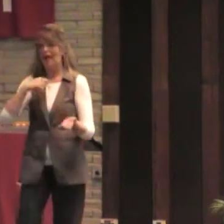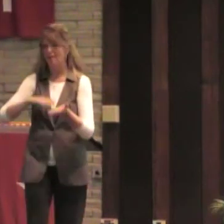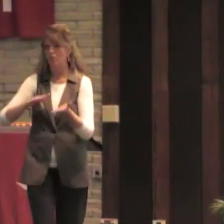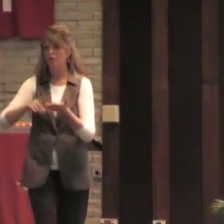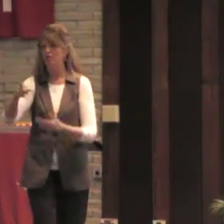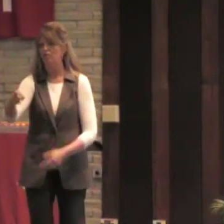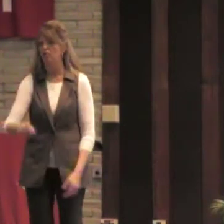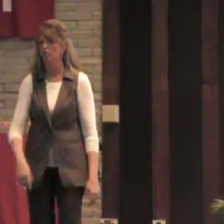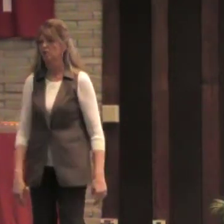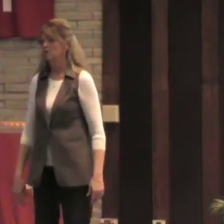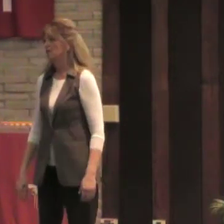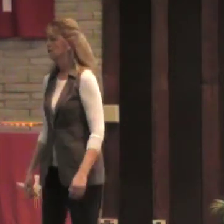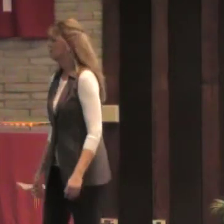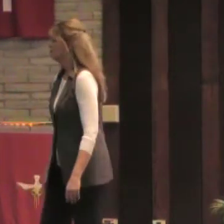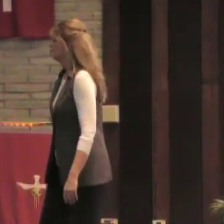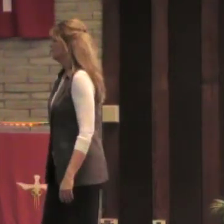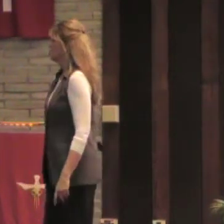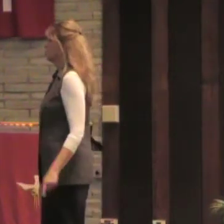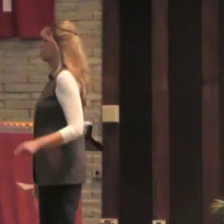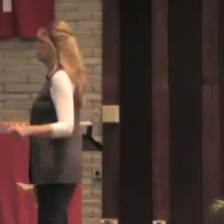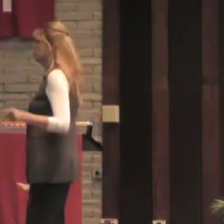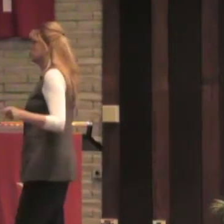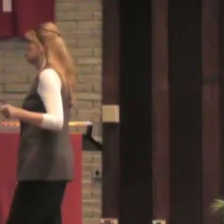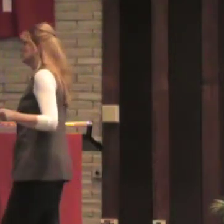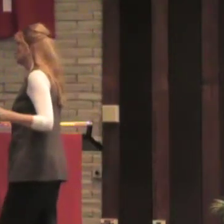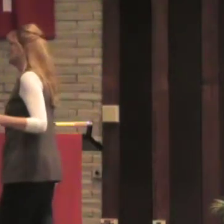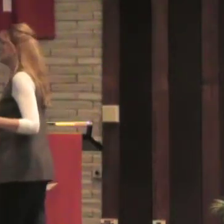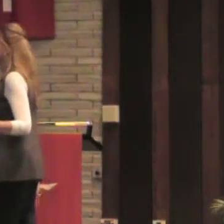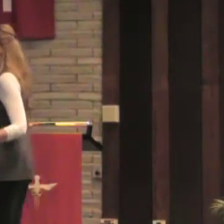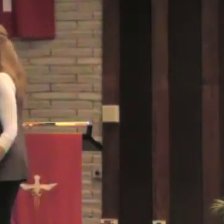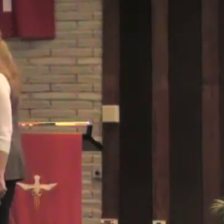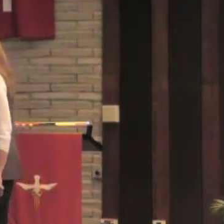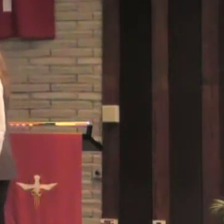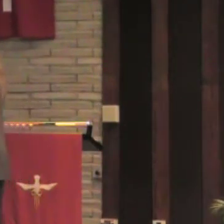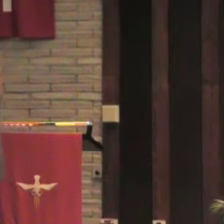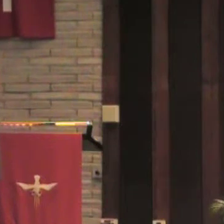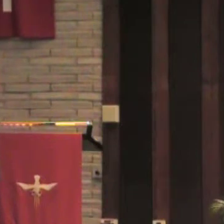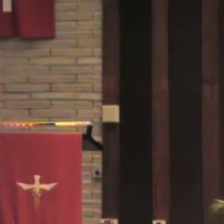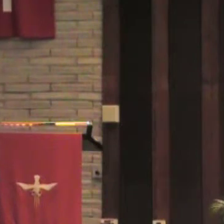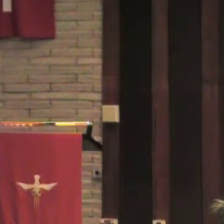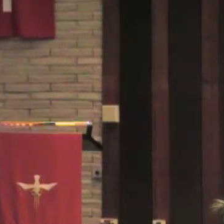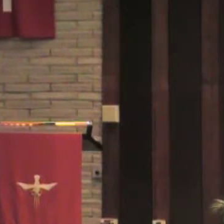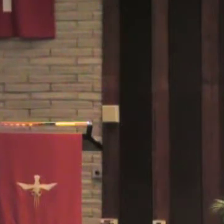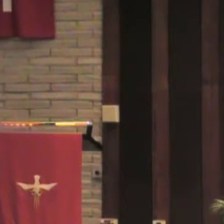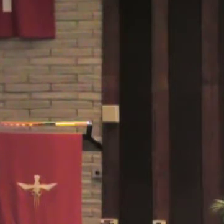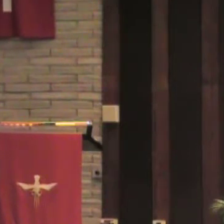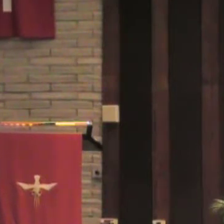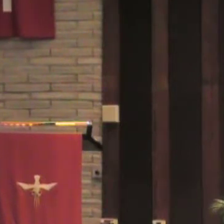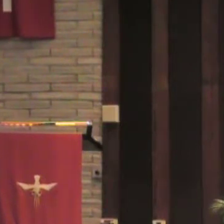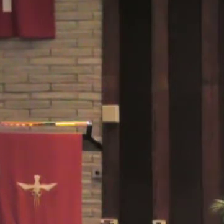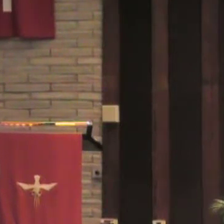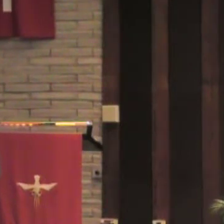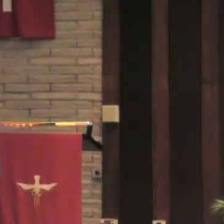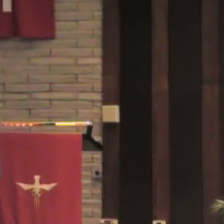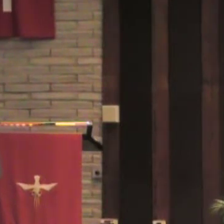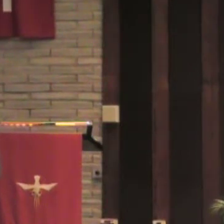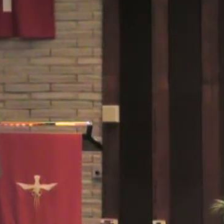And that's important. You can't say, oh, I forgive you, and then just keep bringing it up and